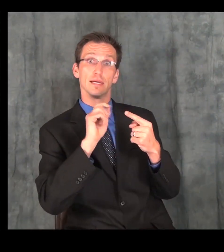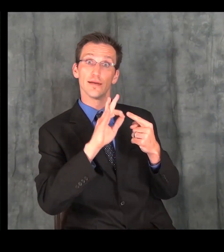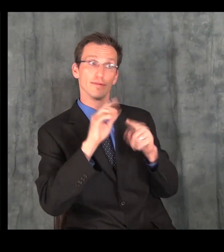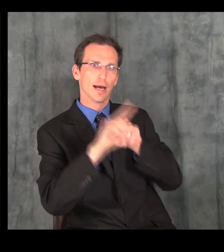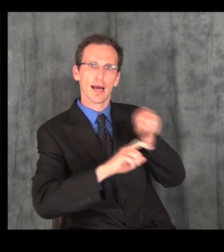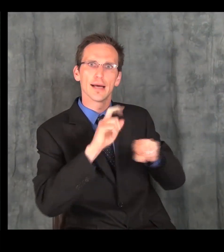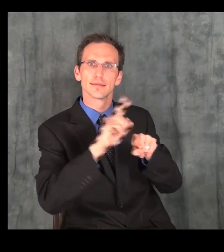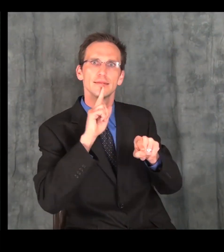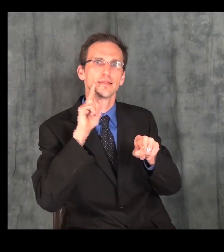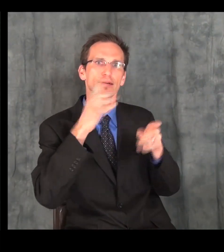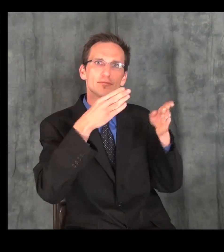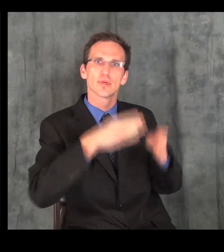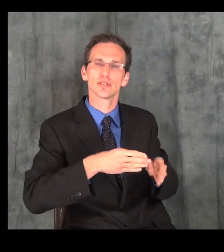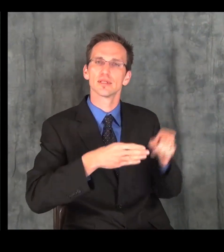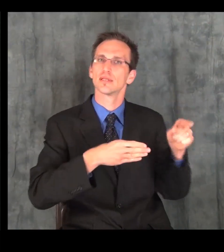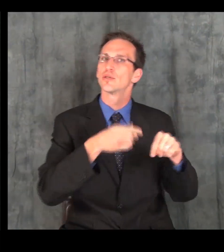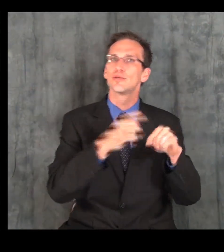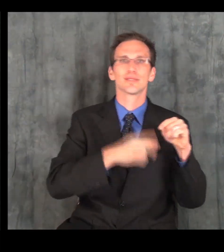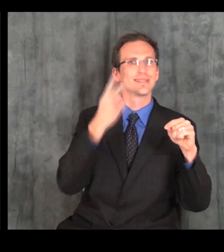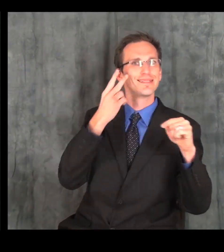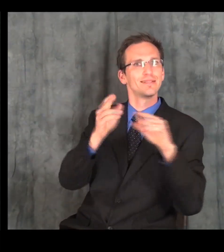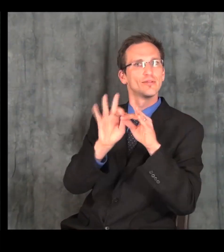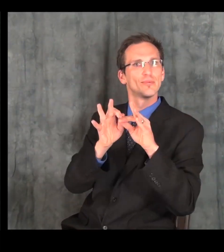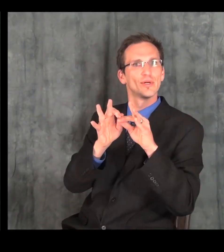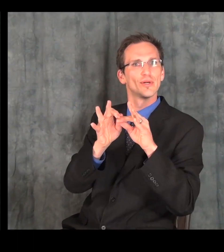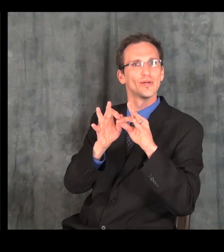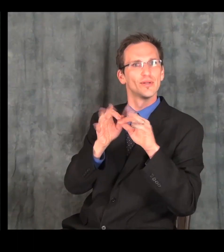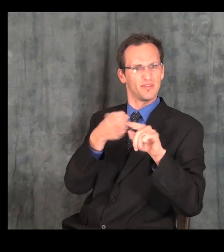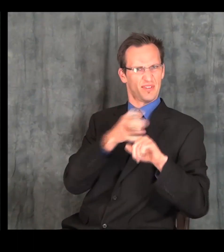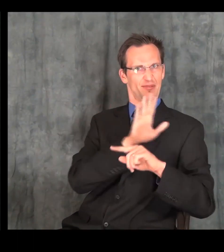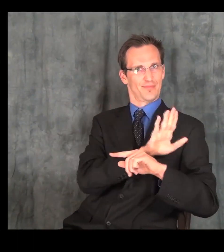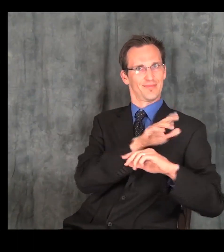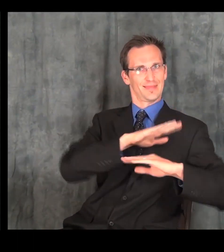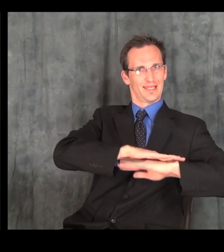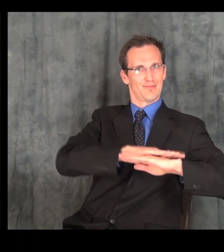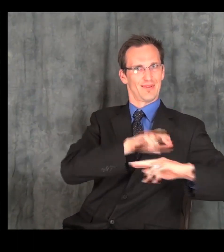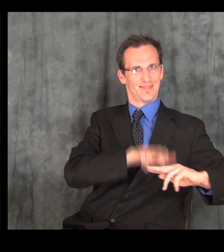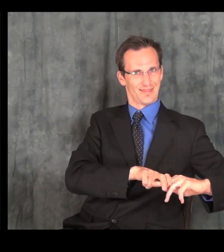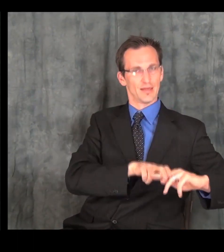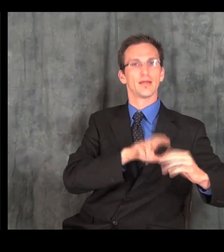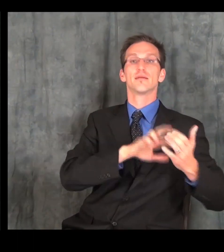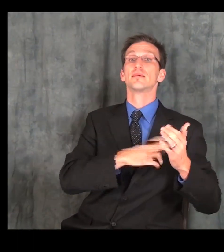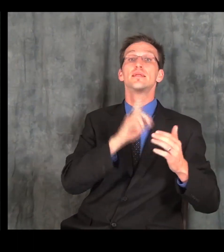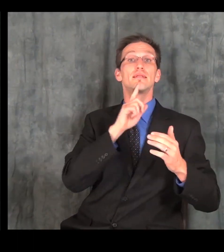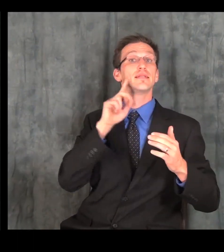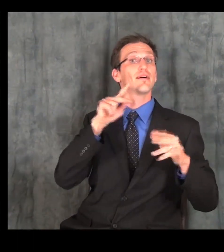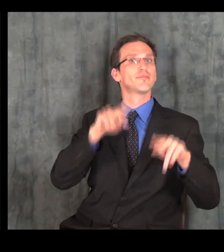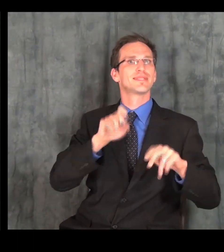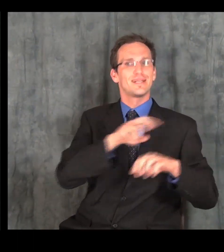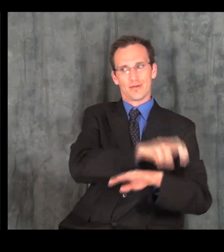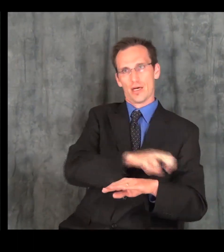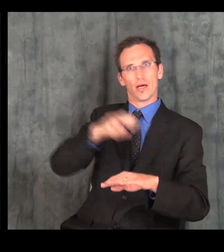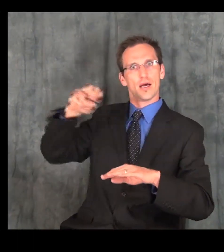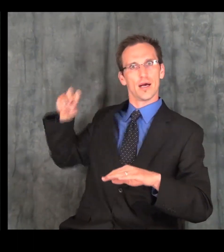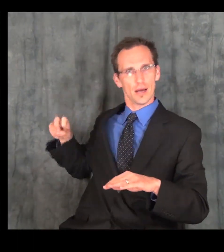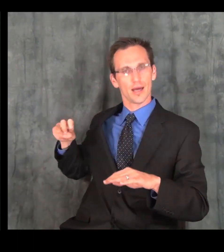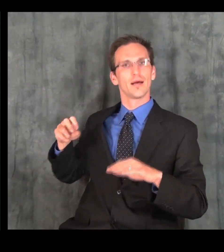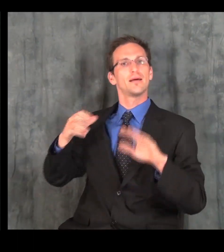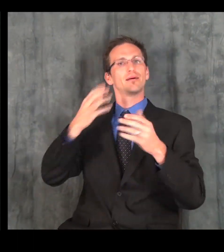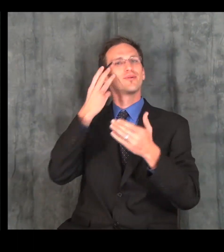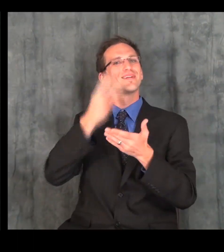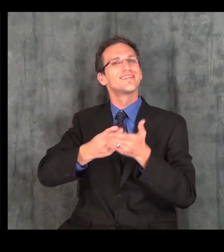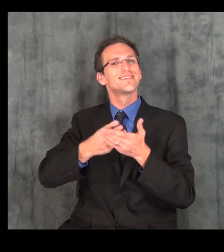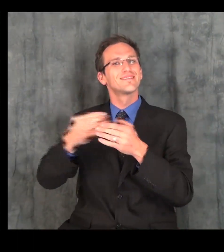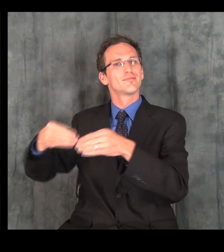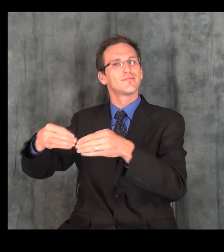he couldn't see the interpreter from that position. So we actually had to move him into the witness box.